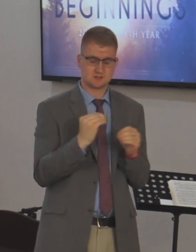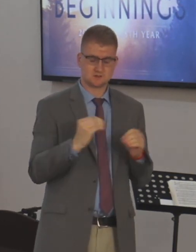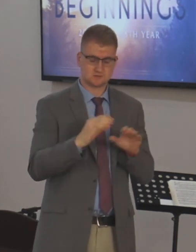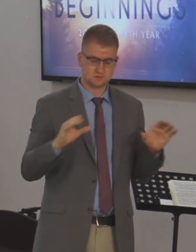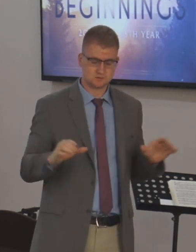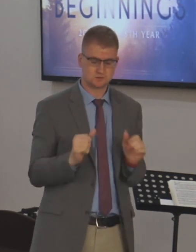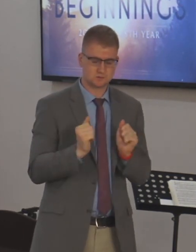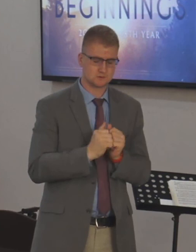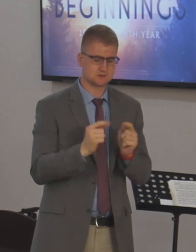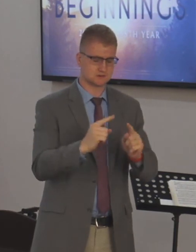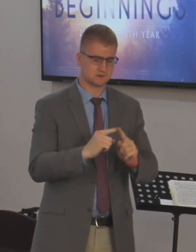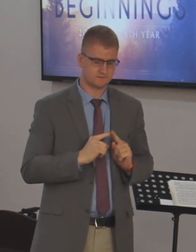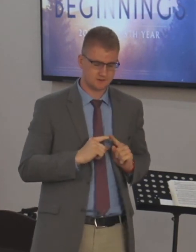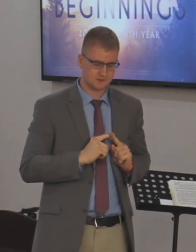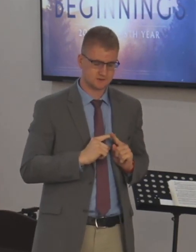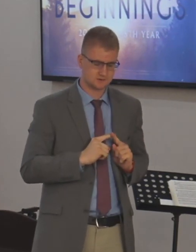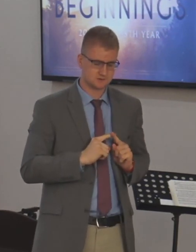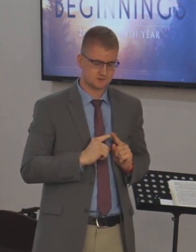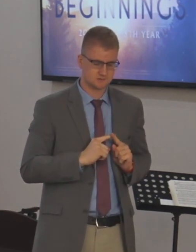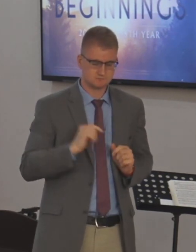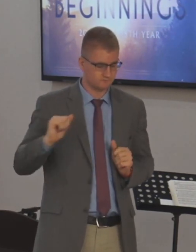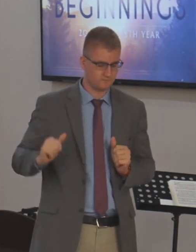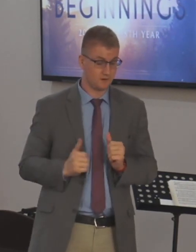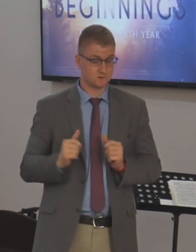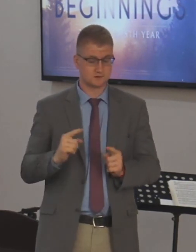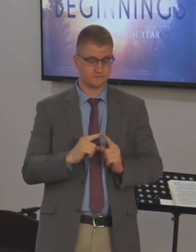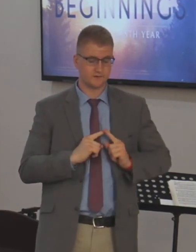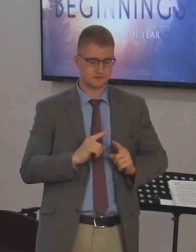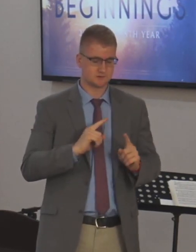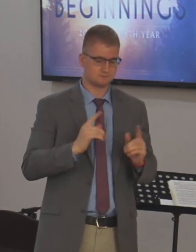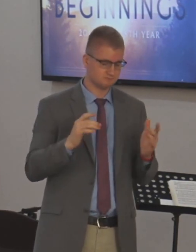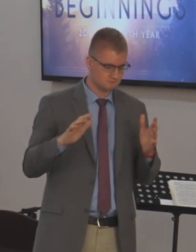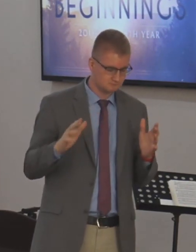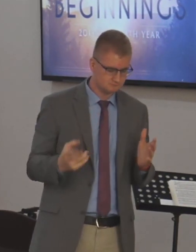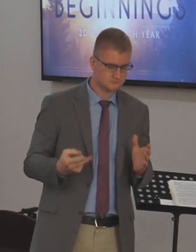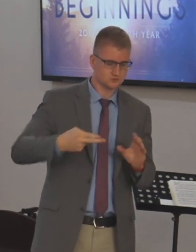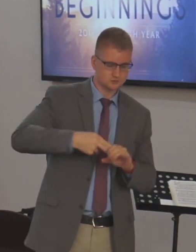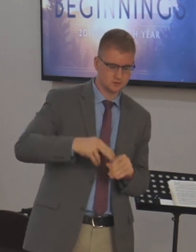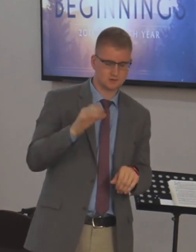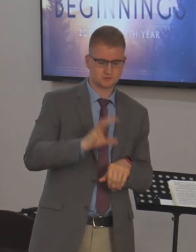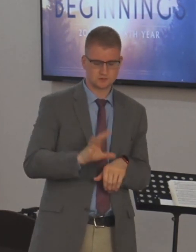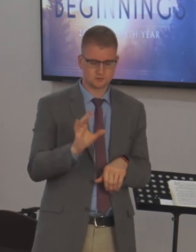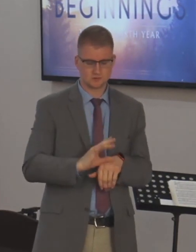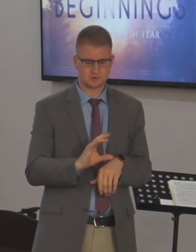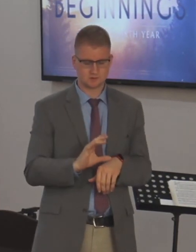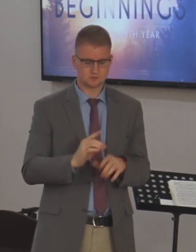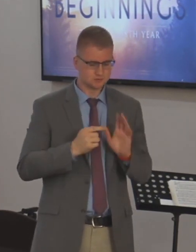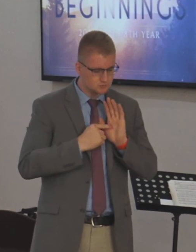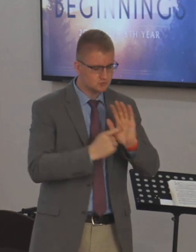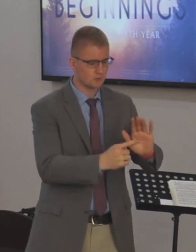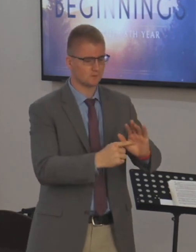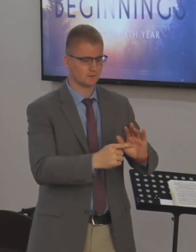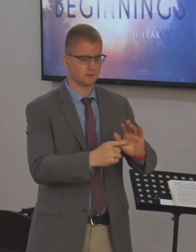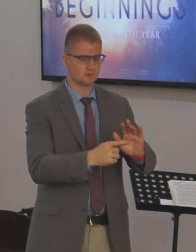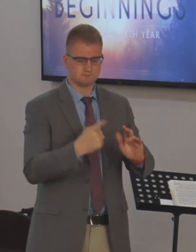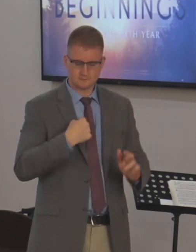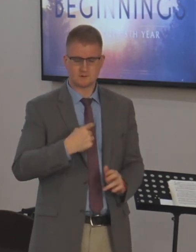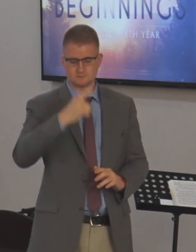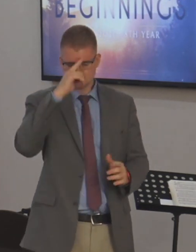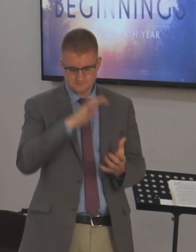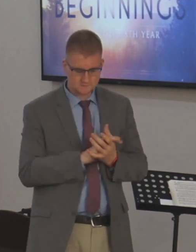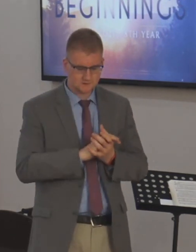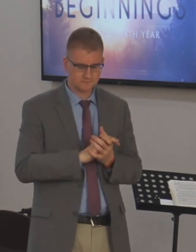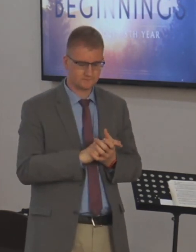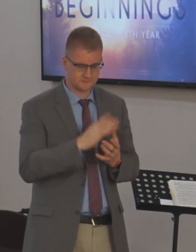comes follows salvation, and it's becoming a part of a local church, being baptized, manifesting that you believe in the